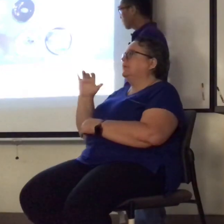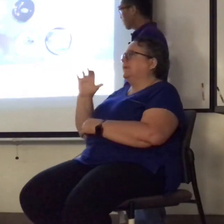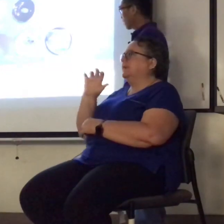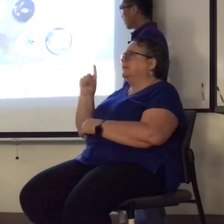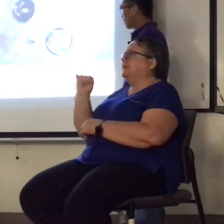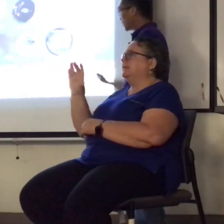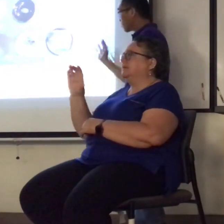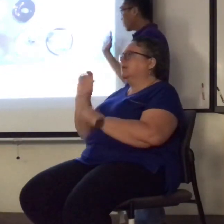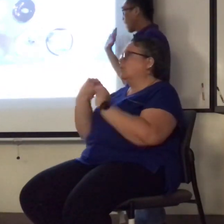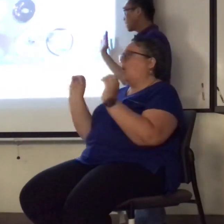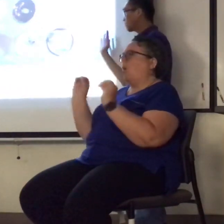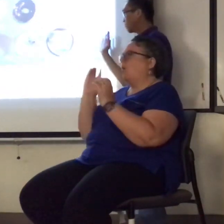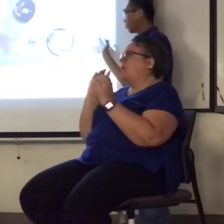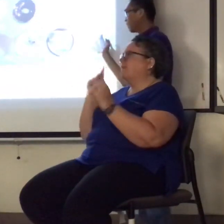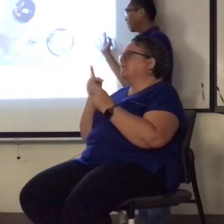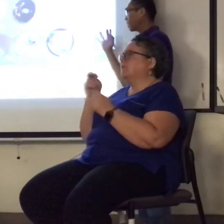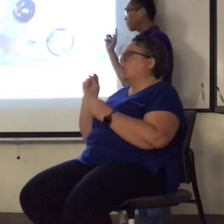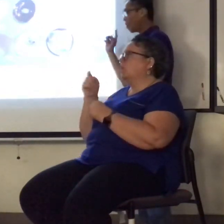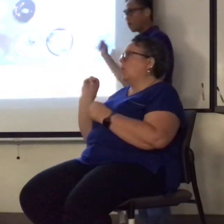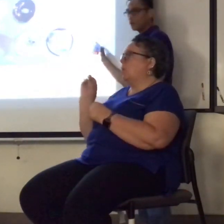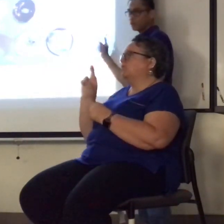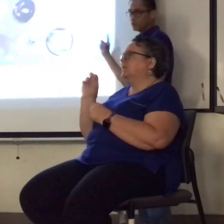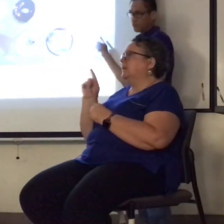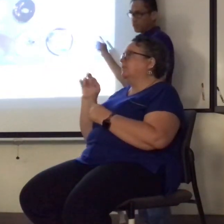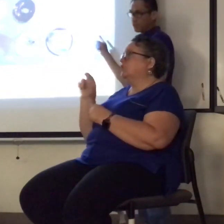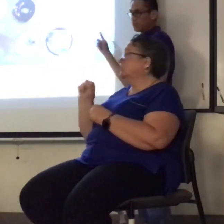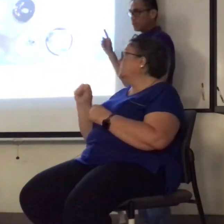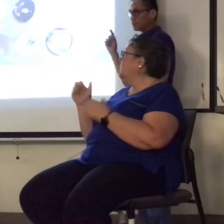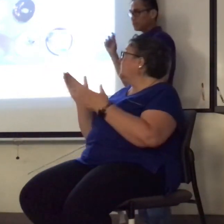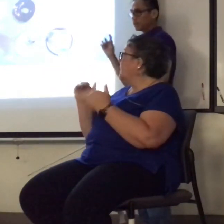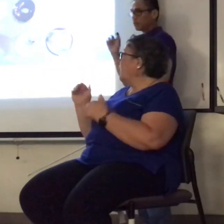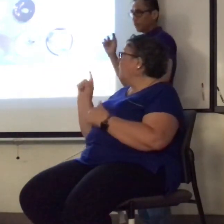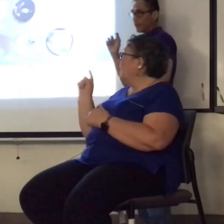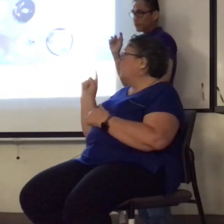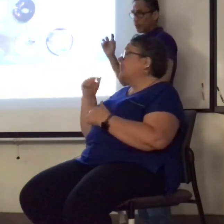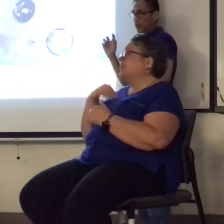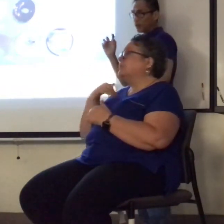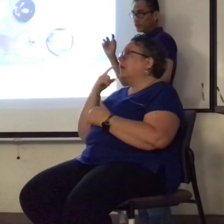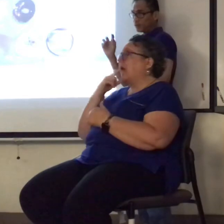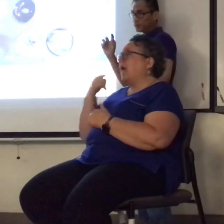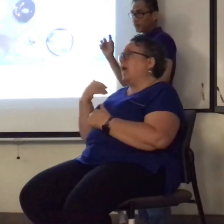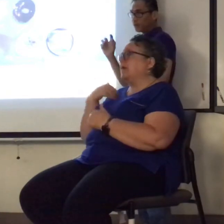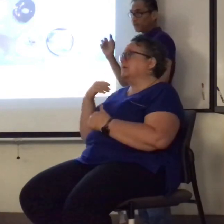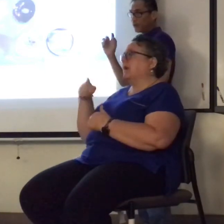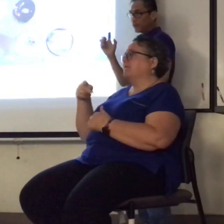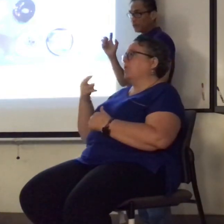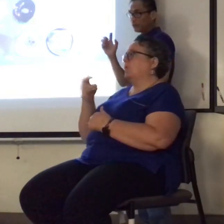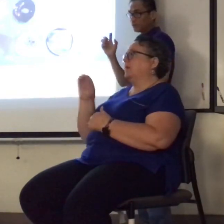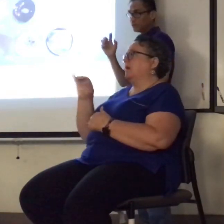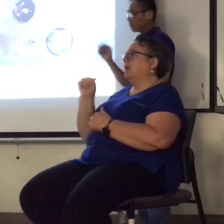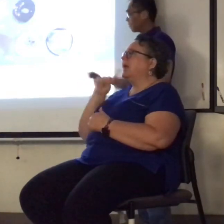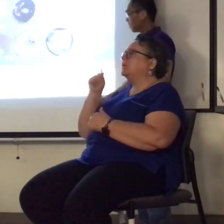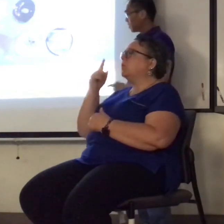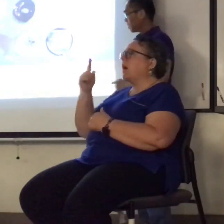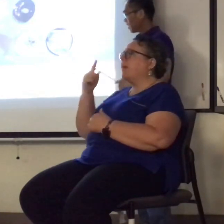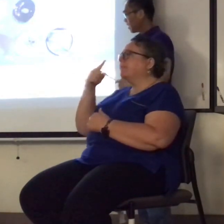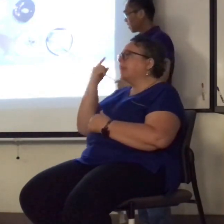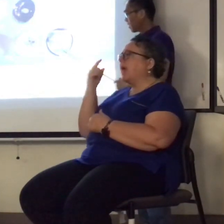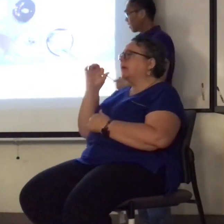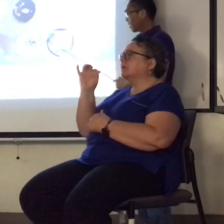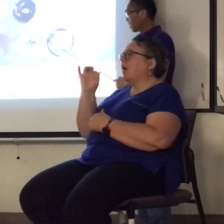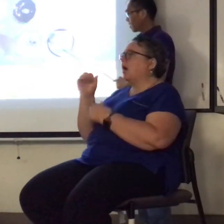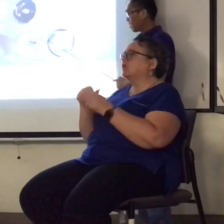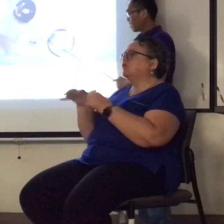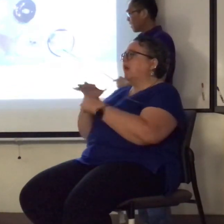photoreceptors. This one has a fovea. It's hard to see. It's a single black dot surrounded by yellow. Do you see